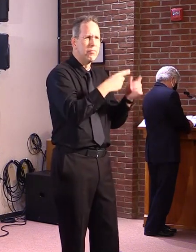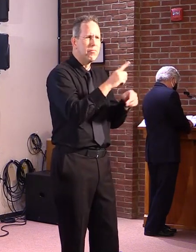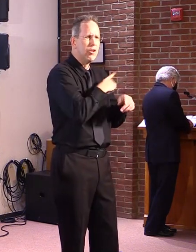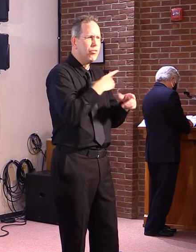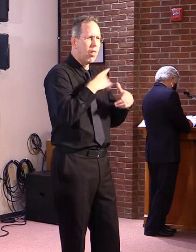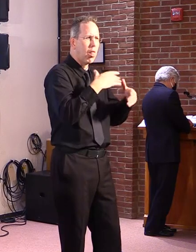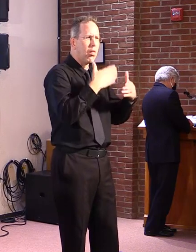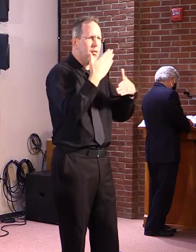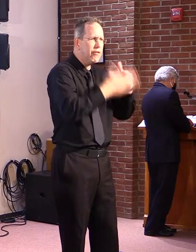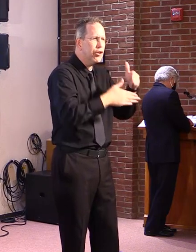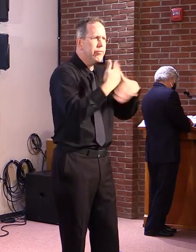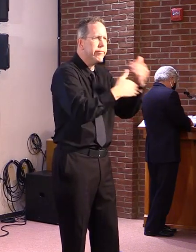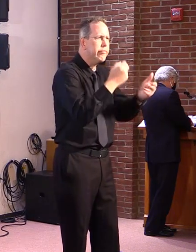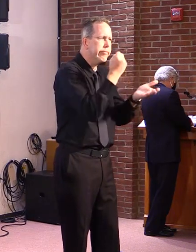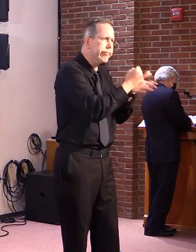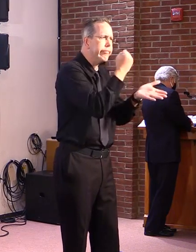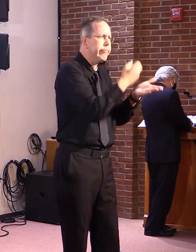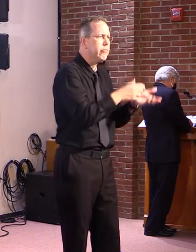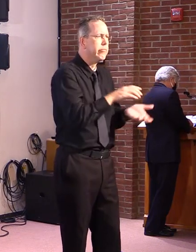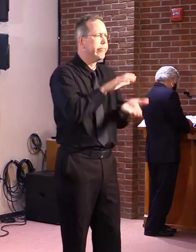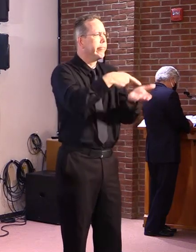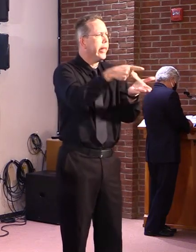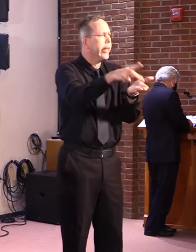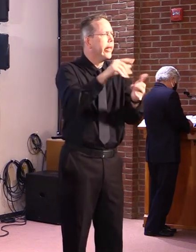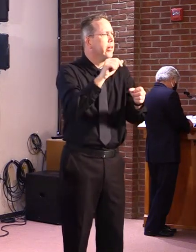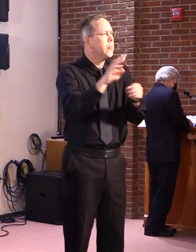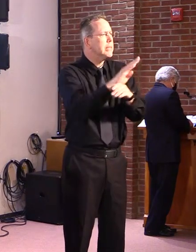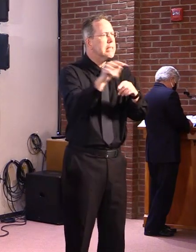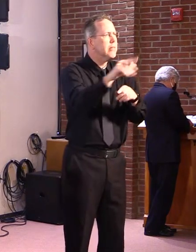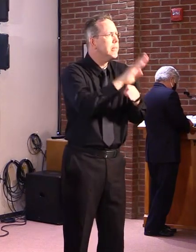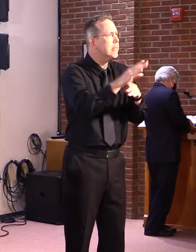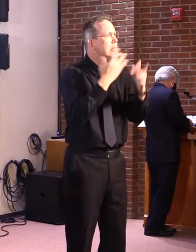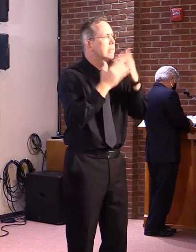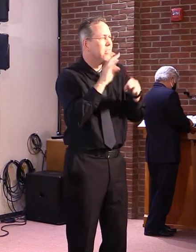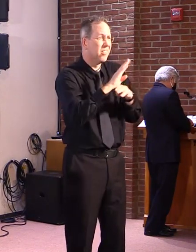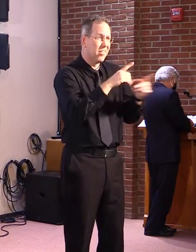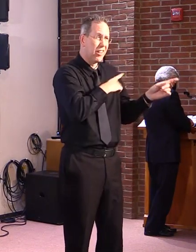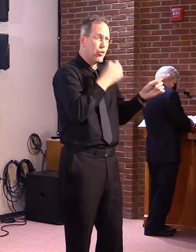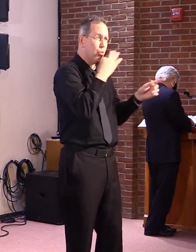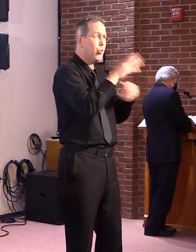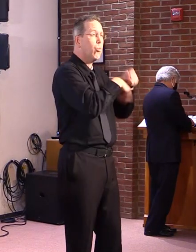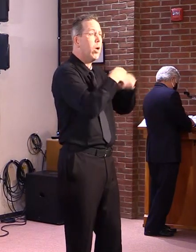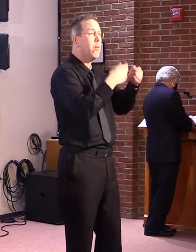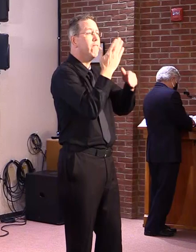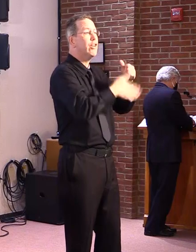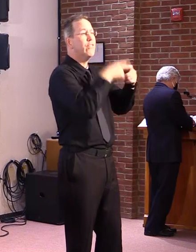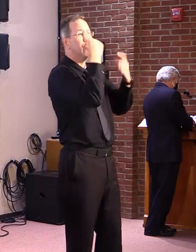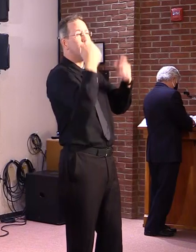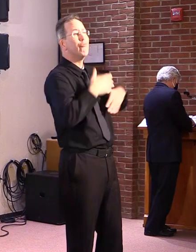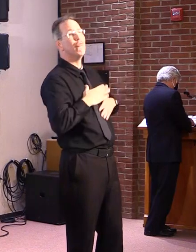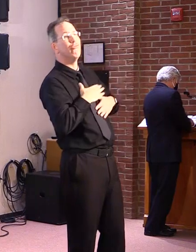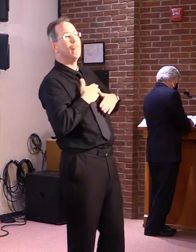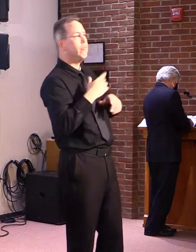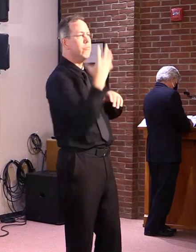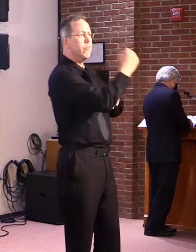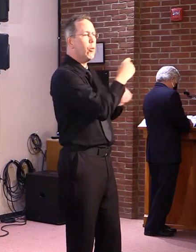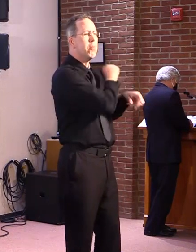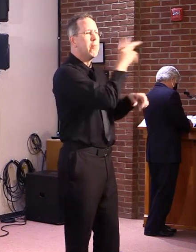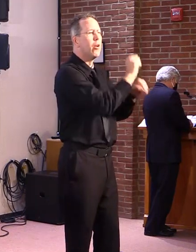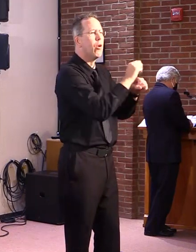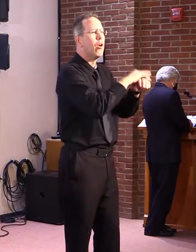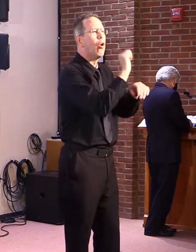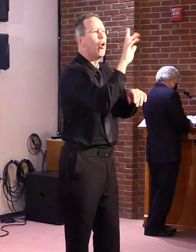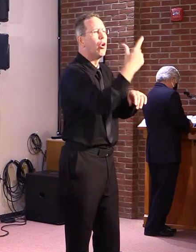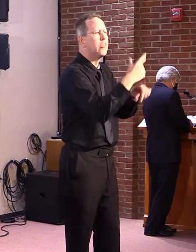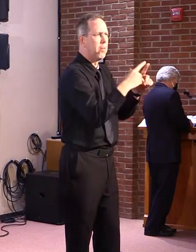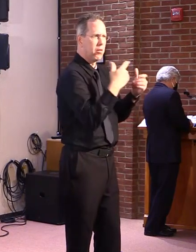legislators' hotels, condos, rentals, meals, other expenses if they're not, if they haven't been in Montpelier for